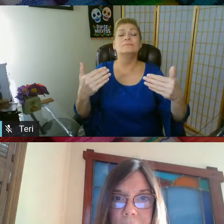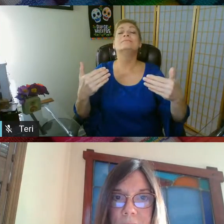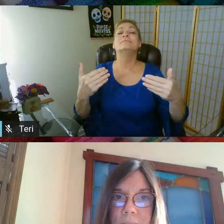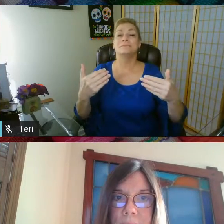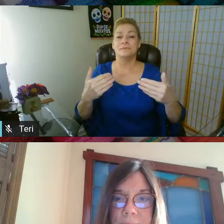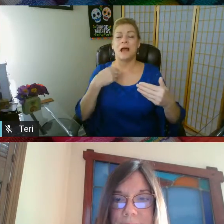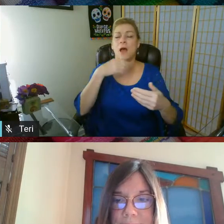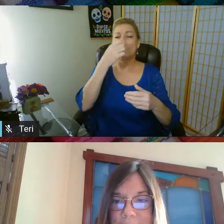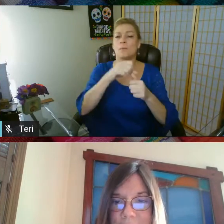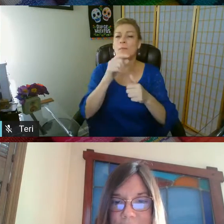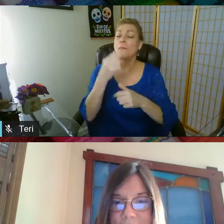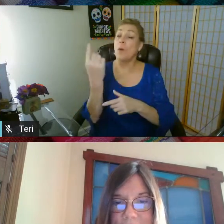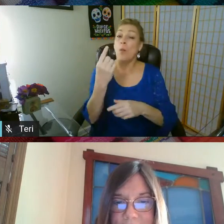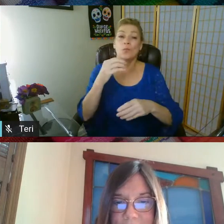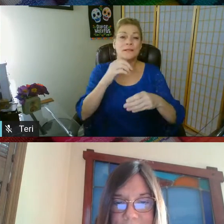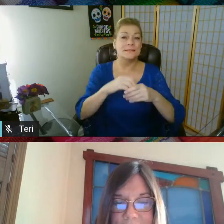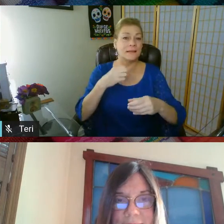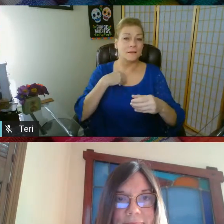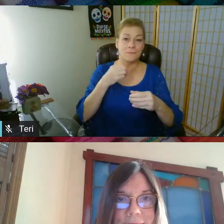my prayers.